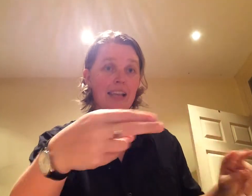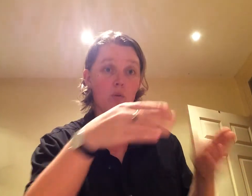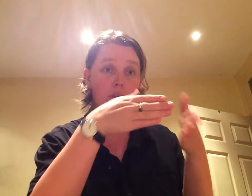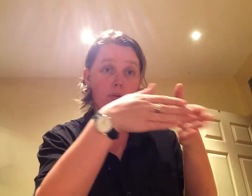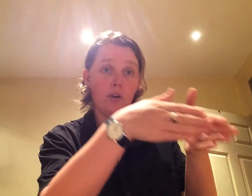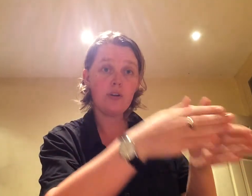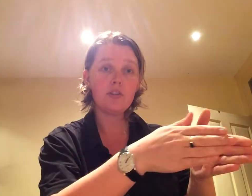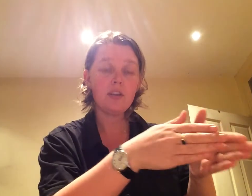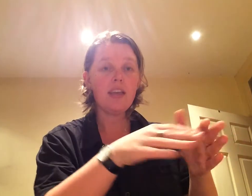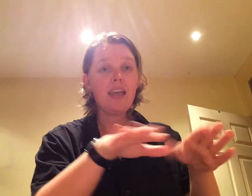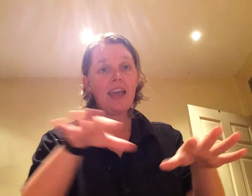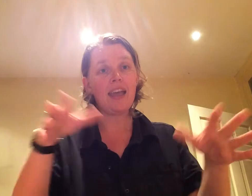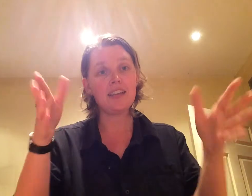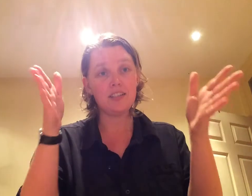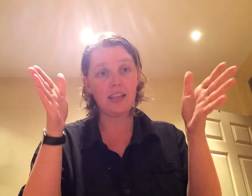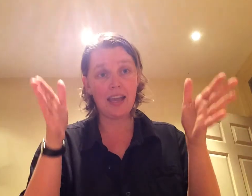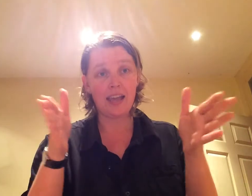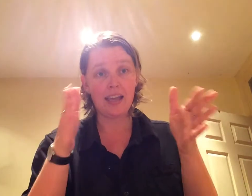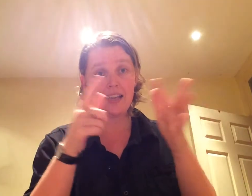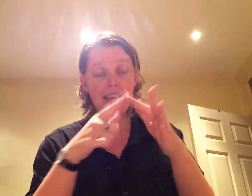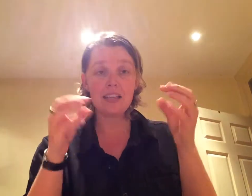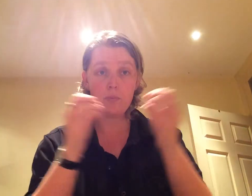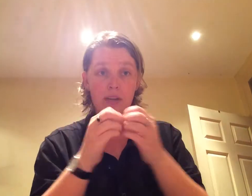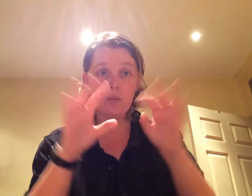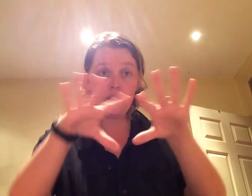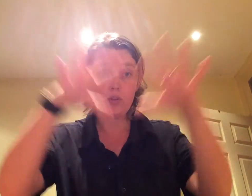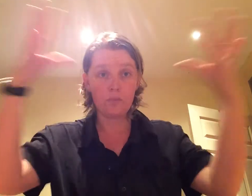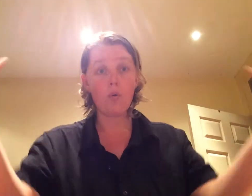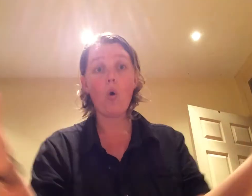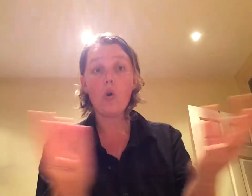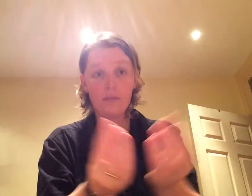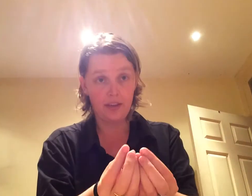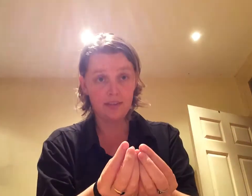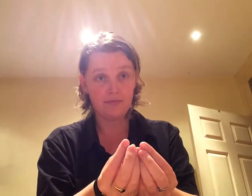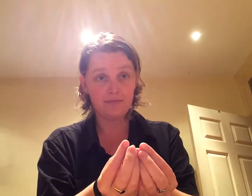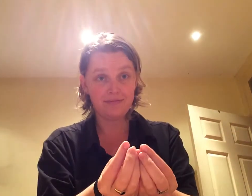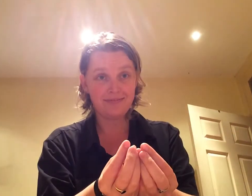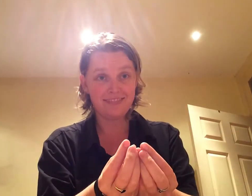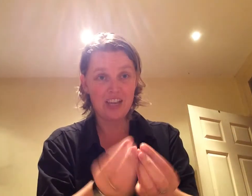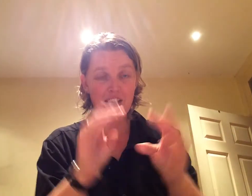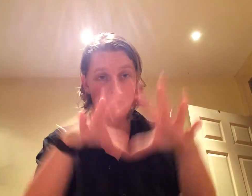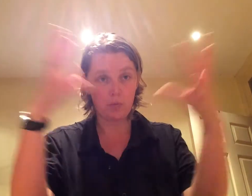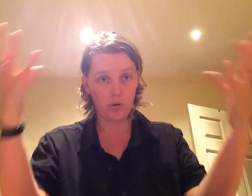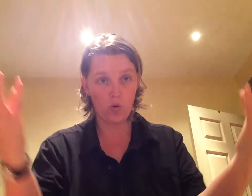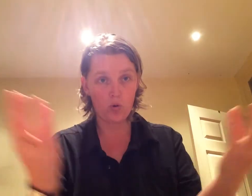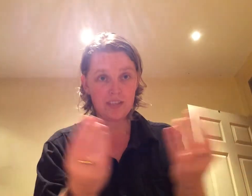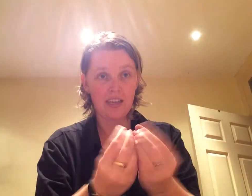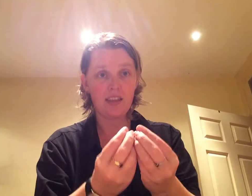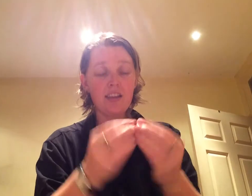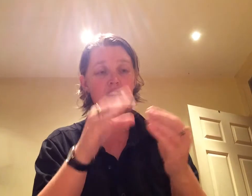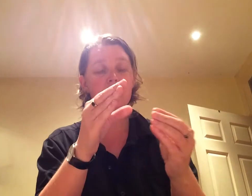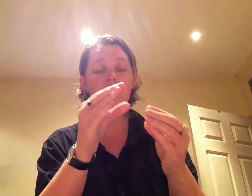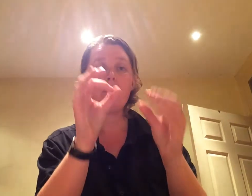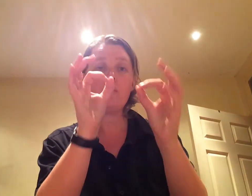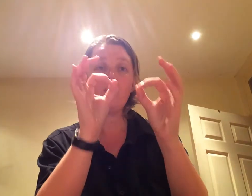bilingual approach. And Eastbury, we use all of it. Okay, we put it all together to come up